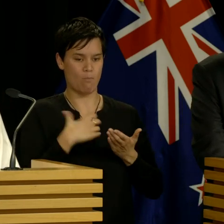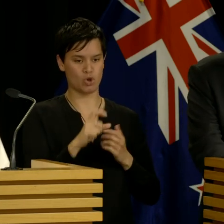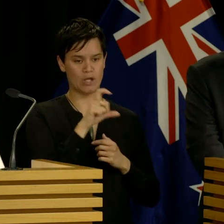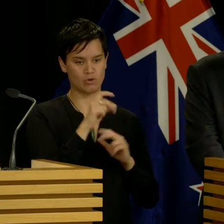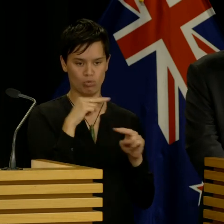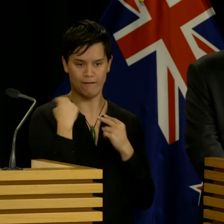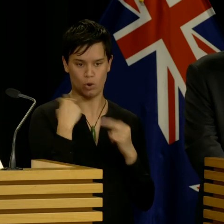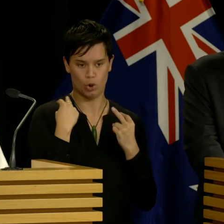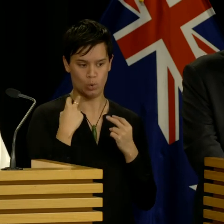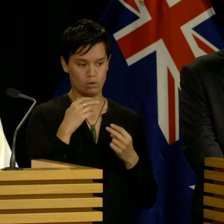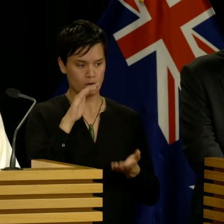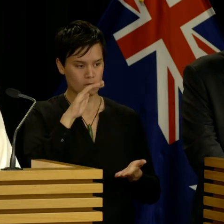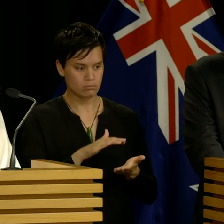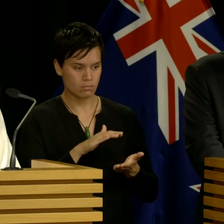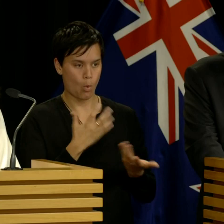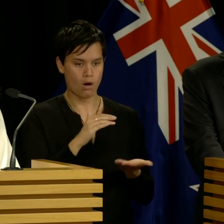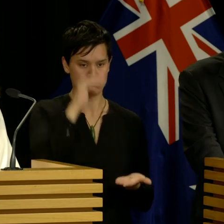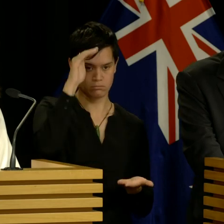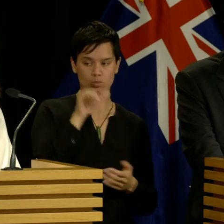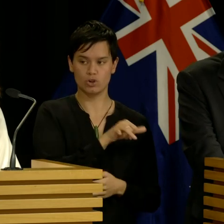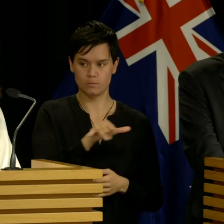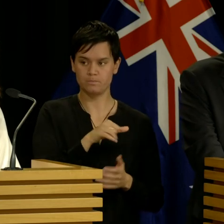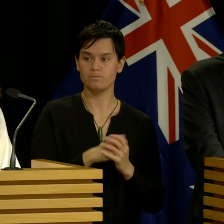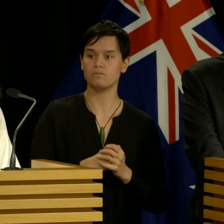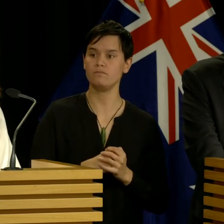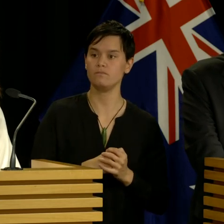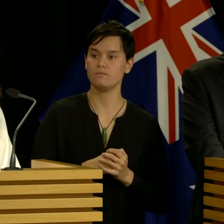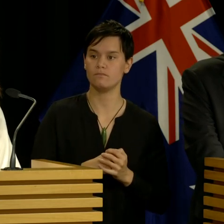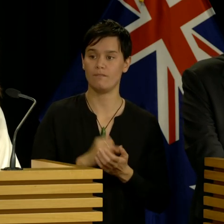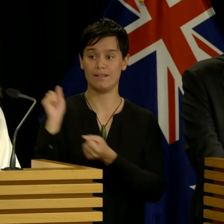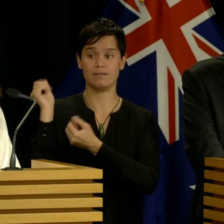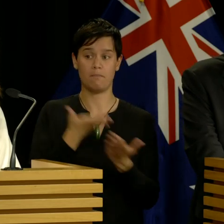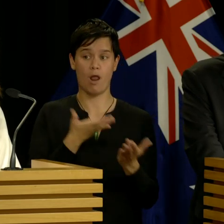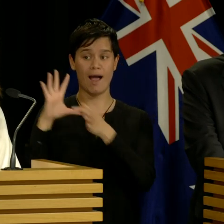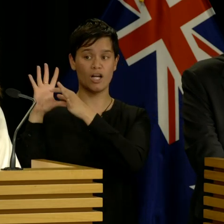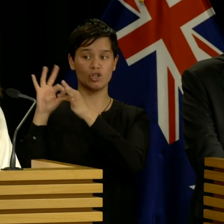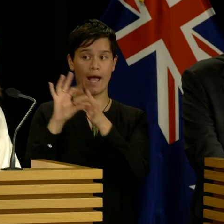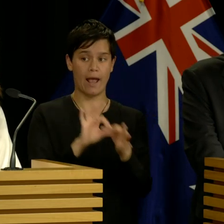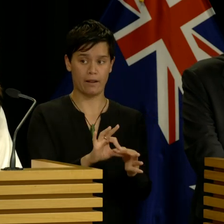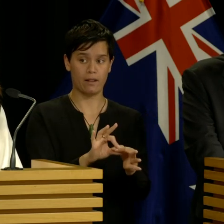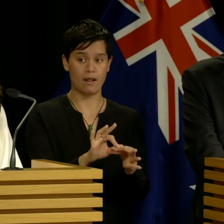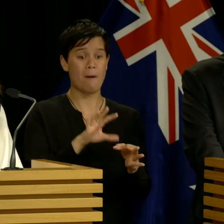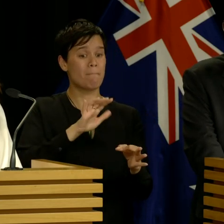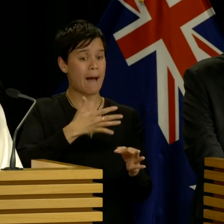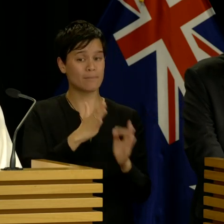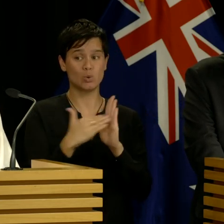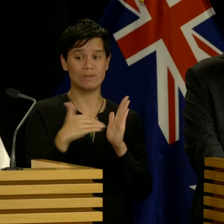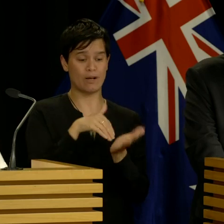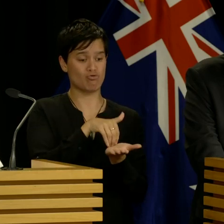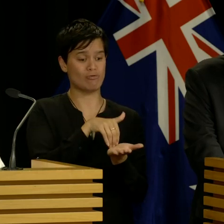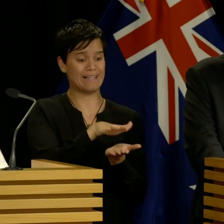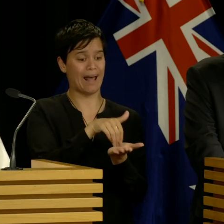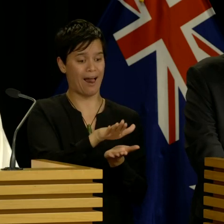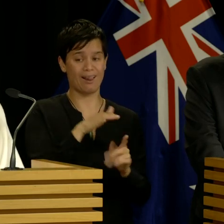the impact that all these disruptions in the supply chains might be causing the retail sector in New Zealand? Anecdotal